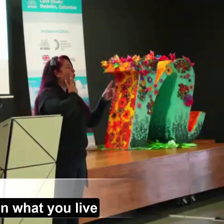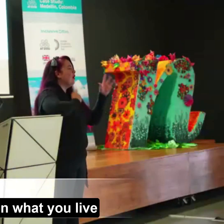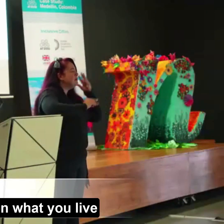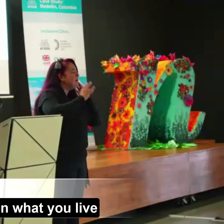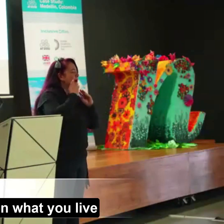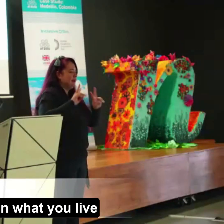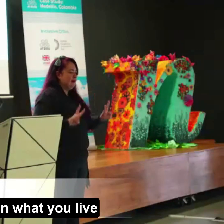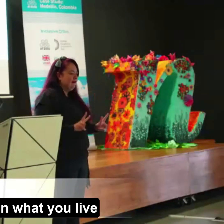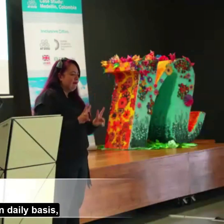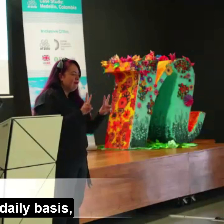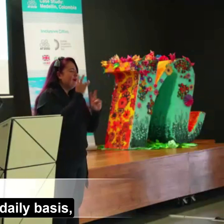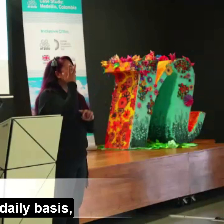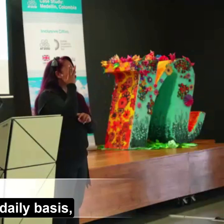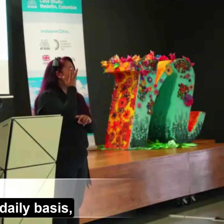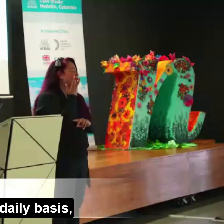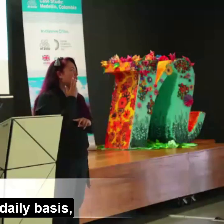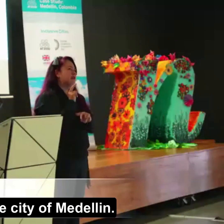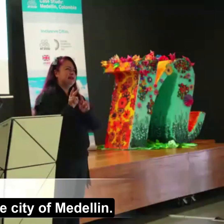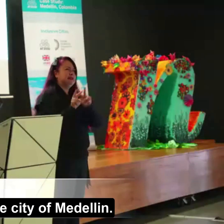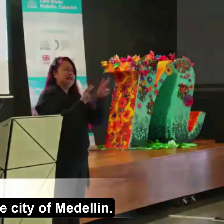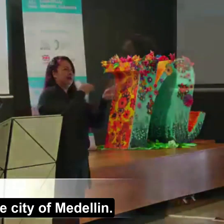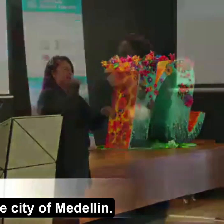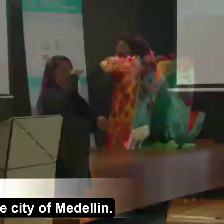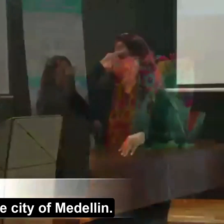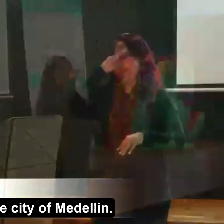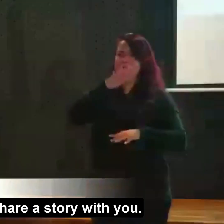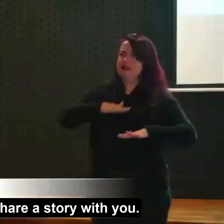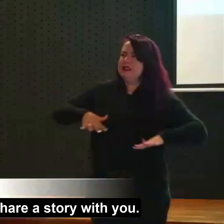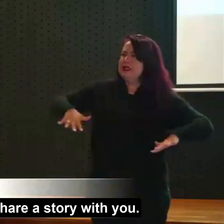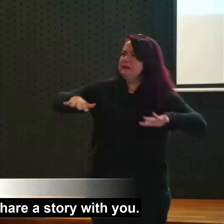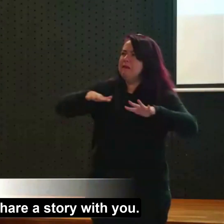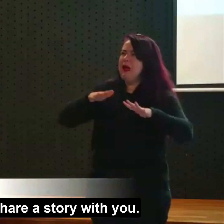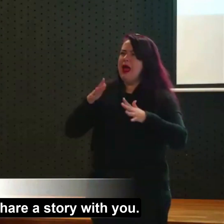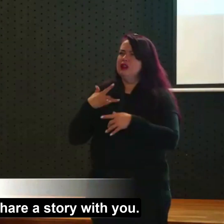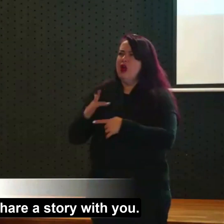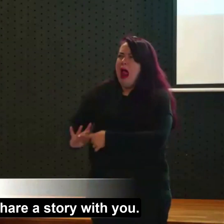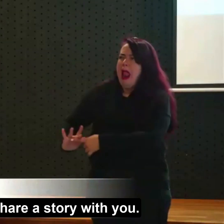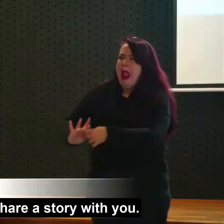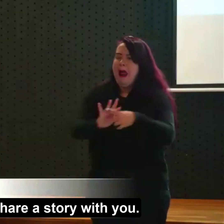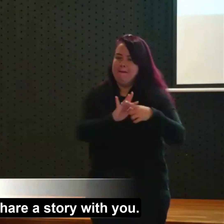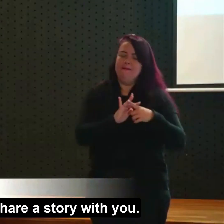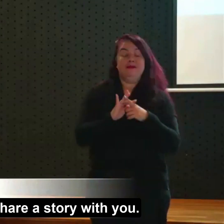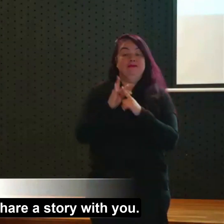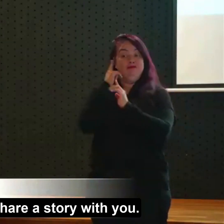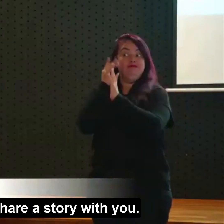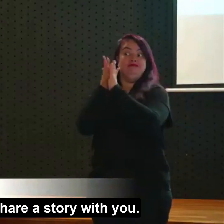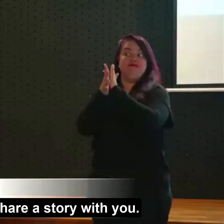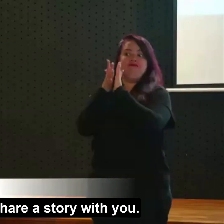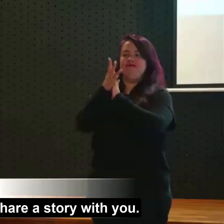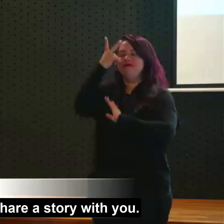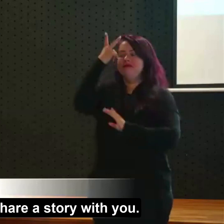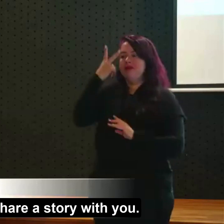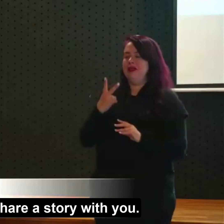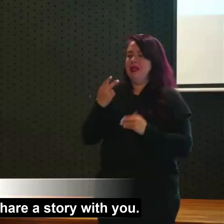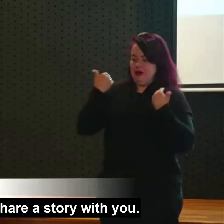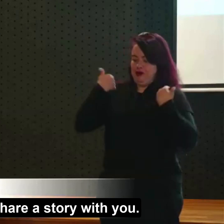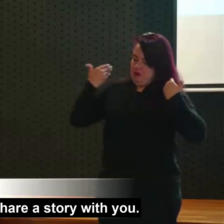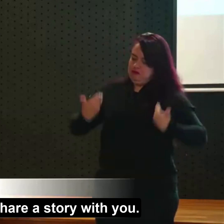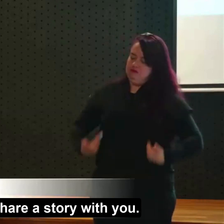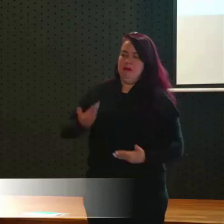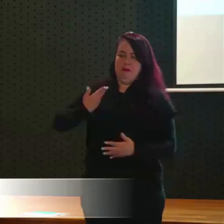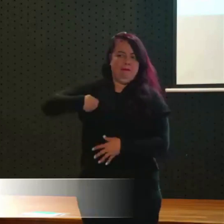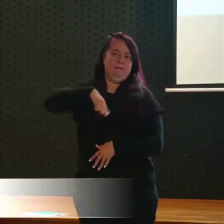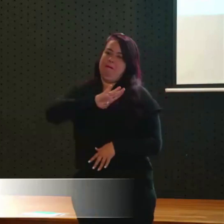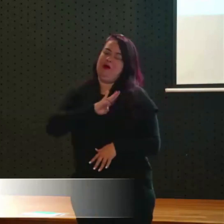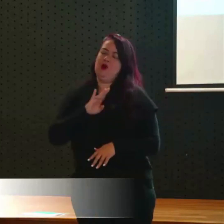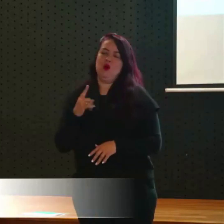daily basis and what you live on a daily basis here in the city of Medellín. I'm going to share a story with you, if I may. I am not